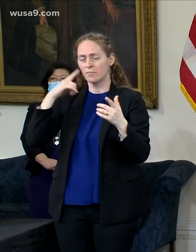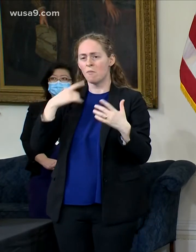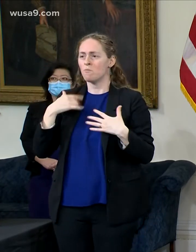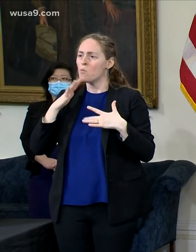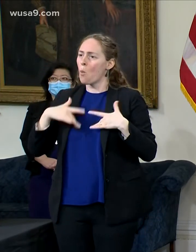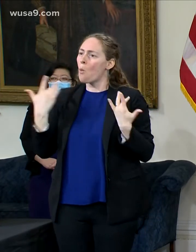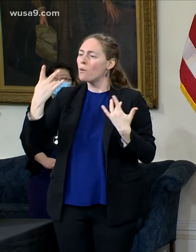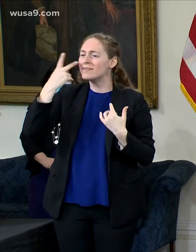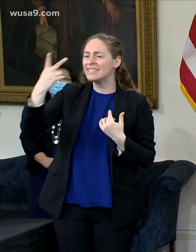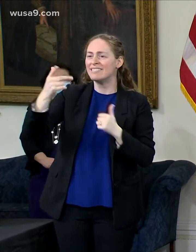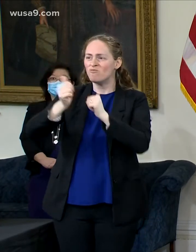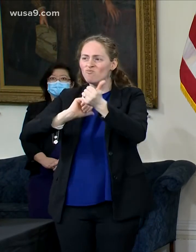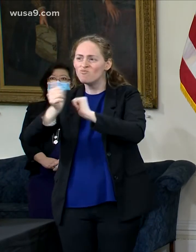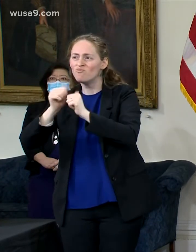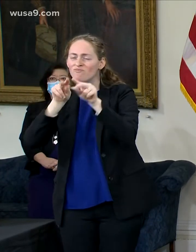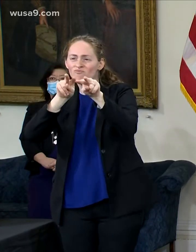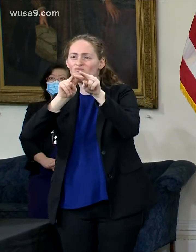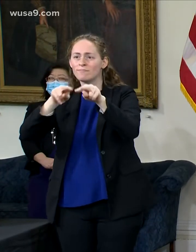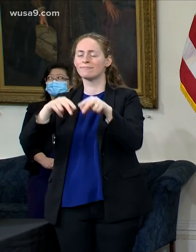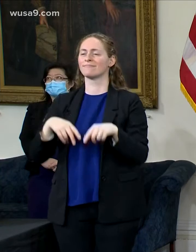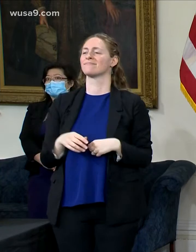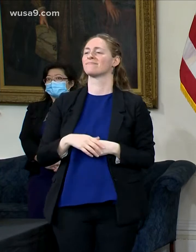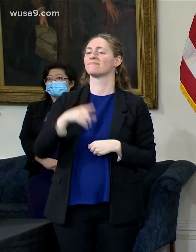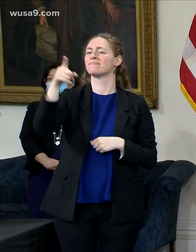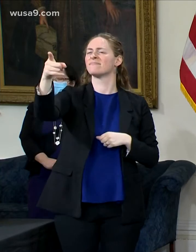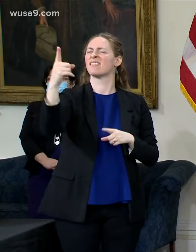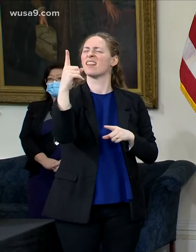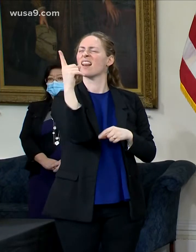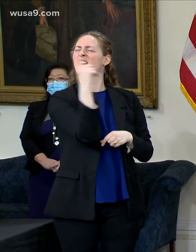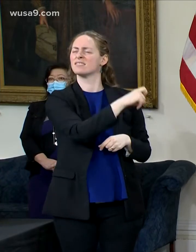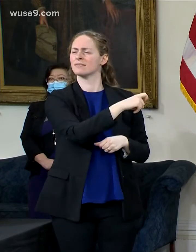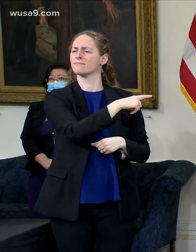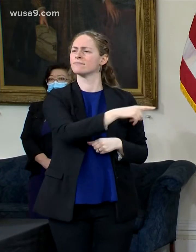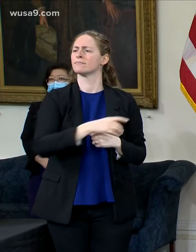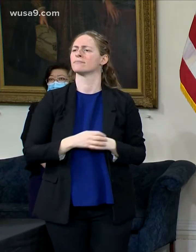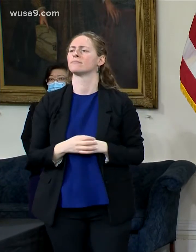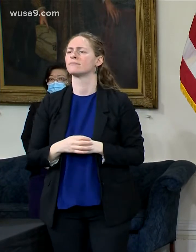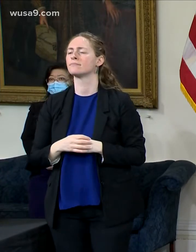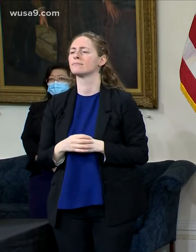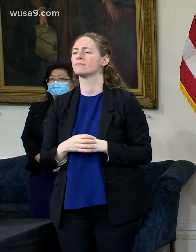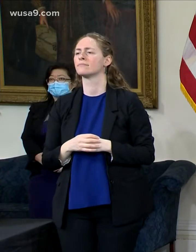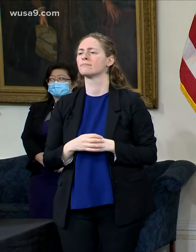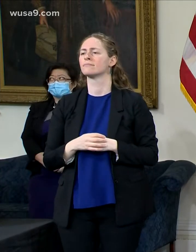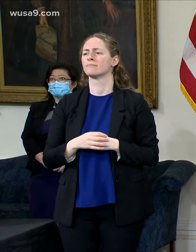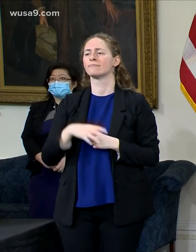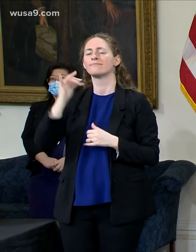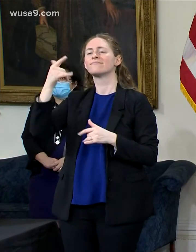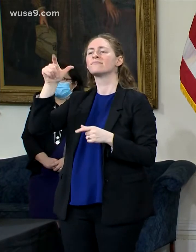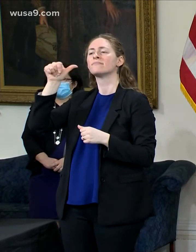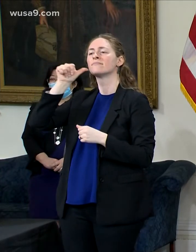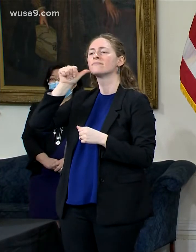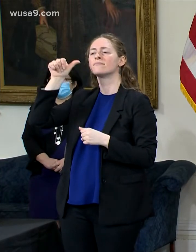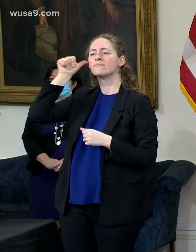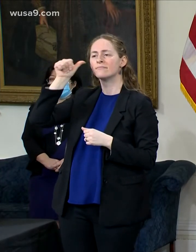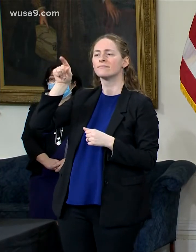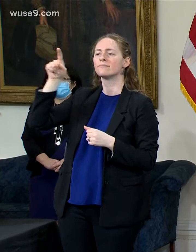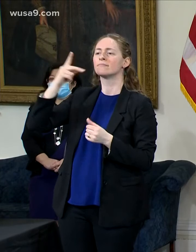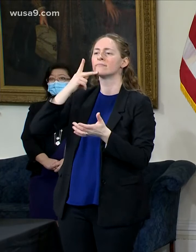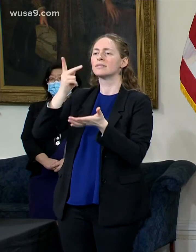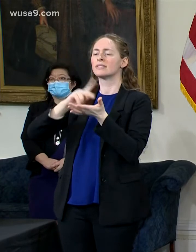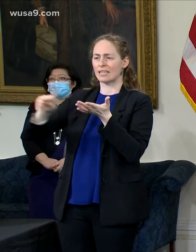person watching the race. Governor, Secretary of Treasury yesterday gave some numbers that could be coming. I think he said between 300